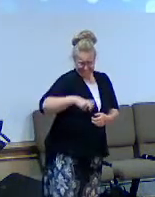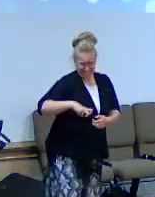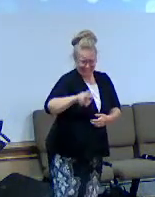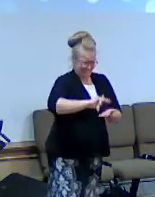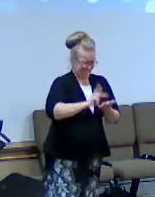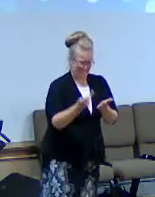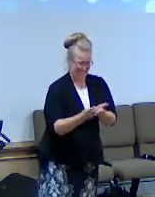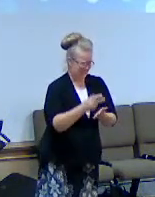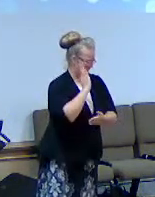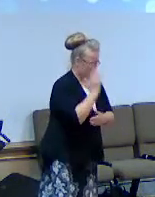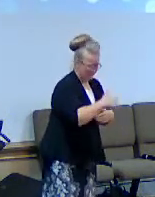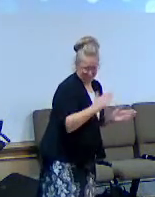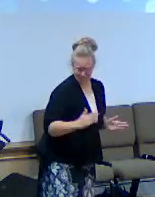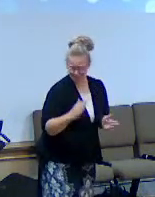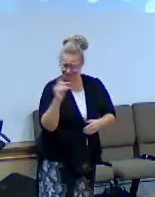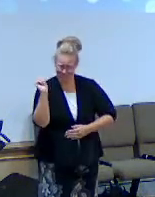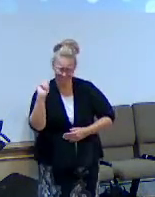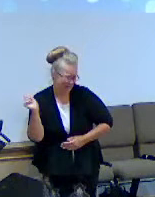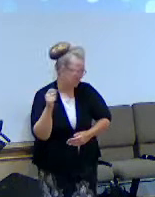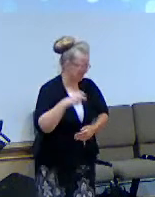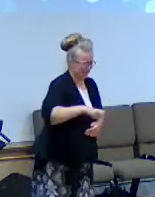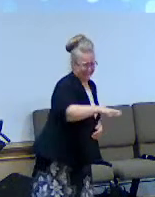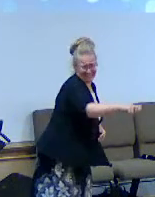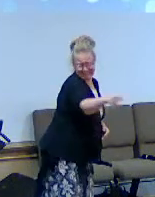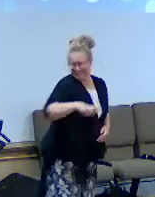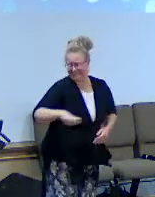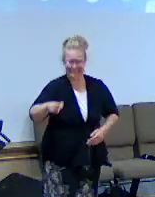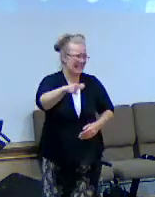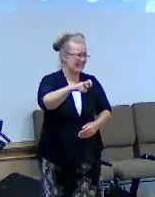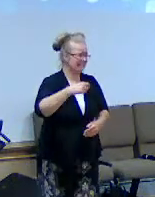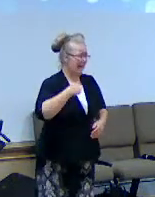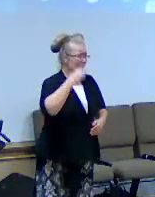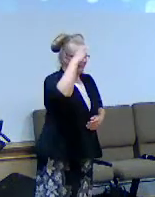in the bedroom, snakes in the bathroom, snakes everywhere. Well, I guess